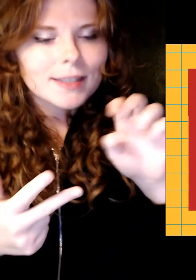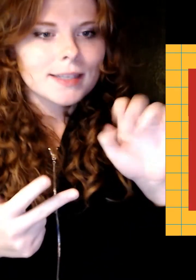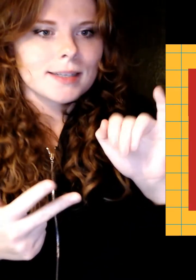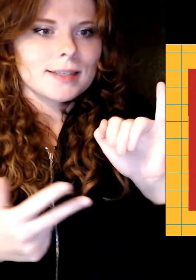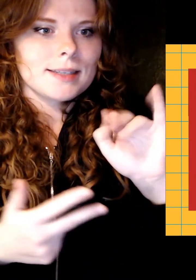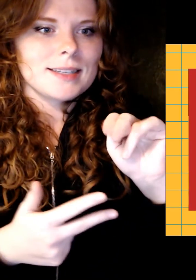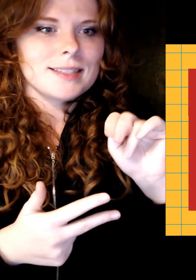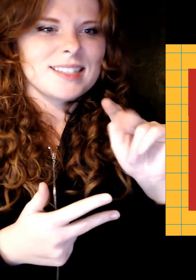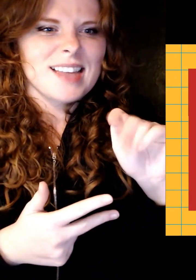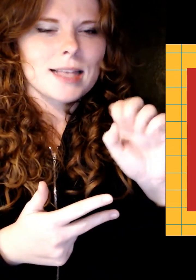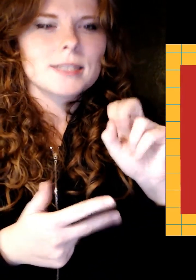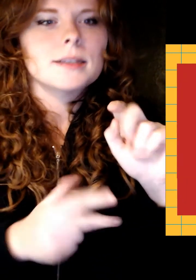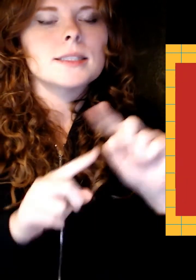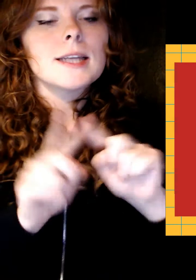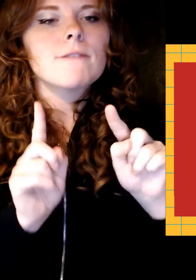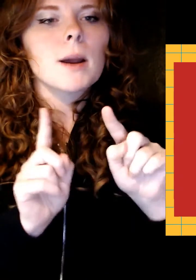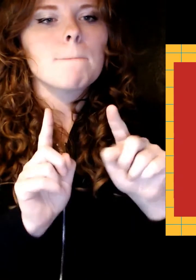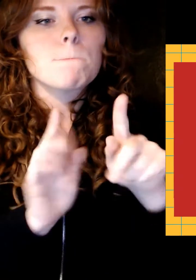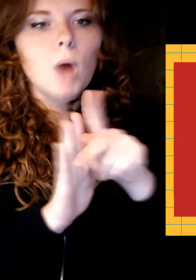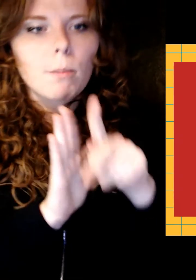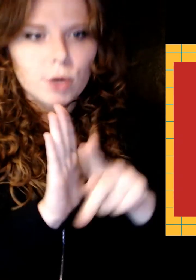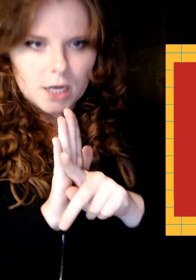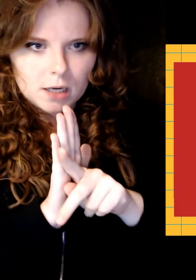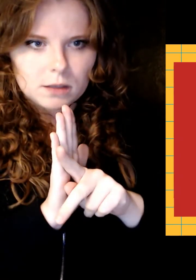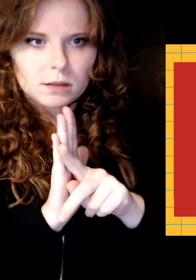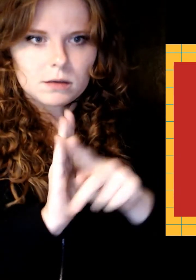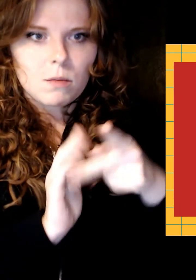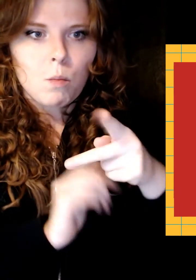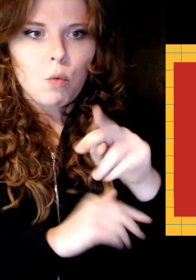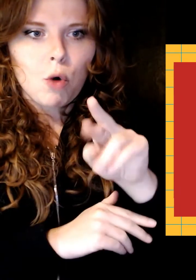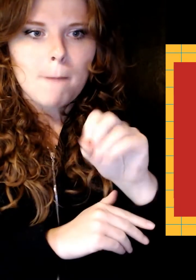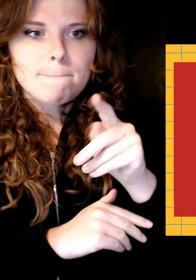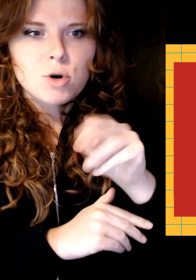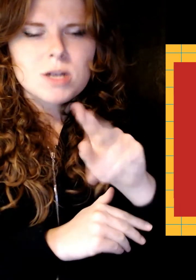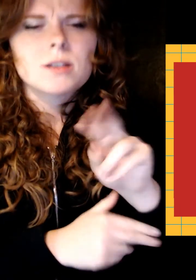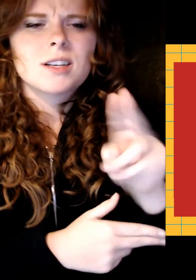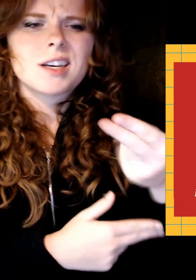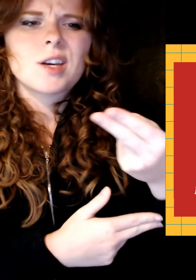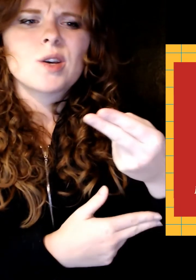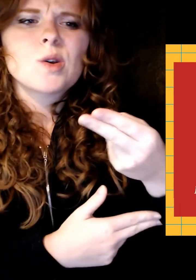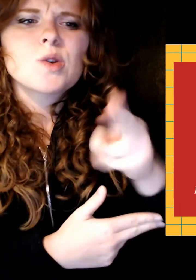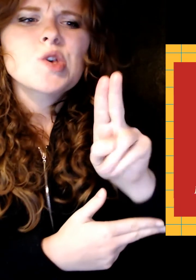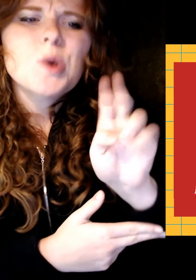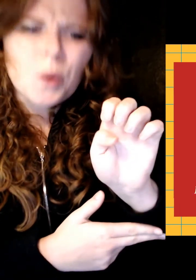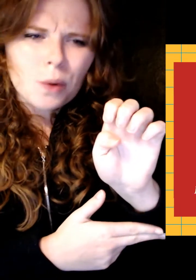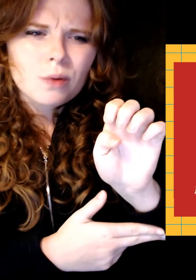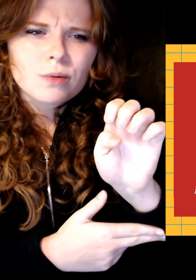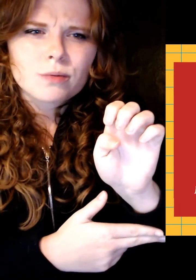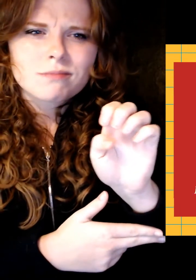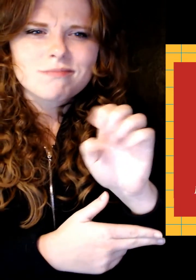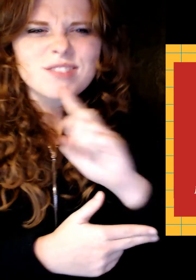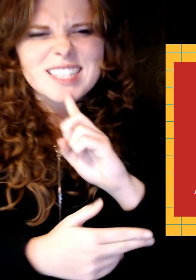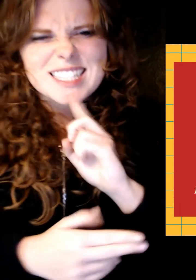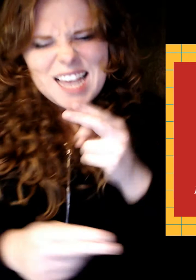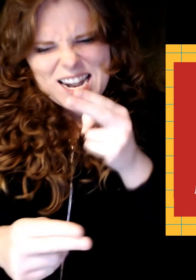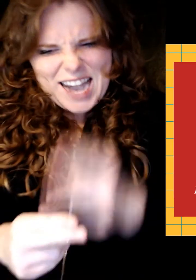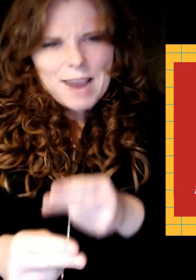of color. The first is hue, and that one's easy to remember. Hue is just the name of the